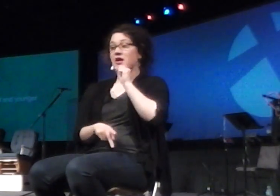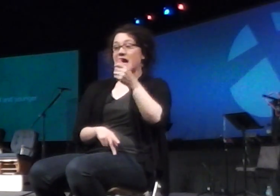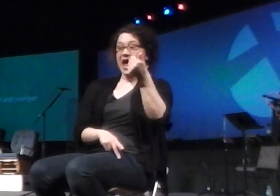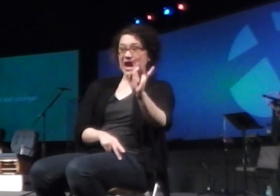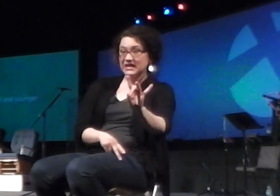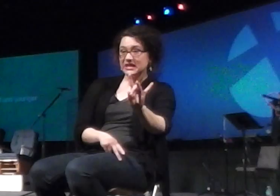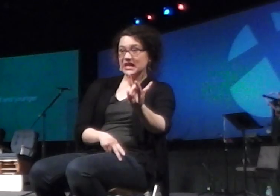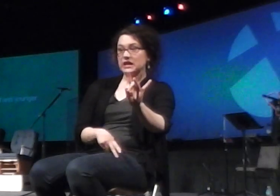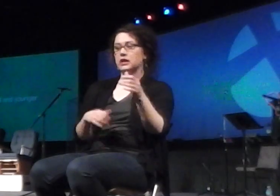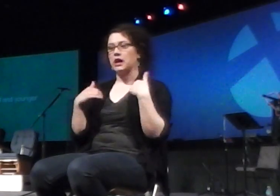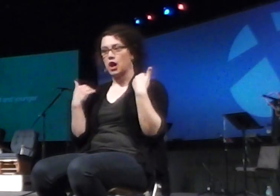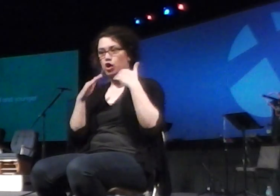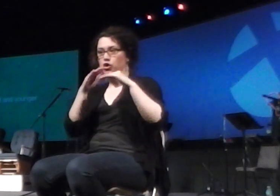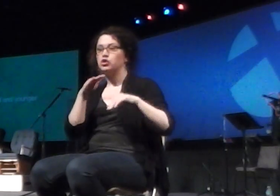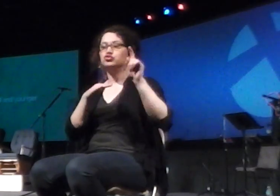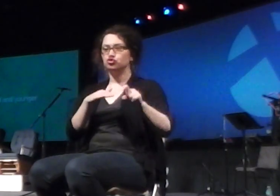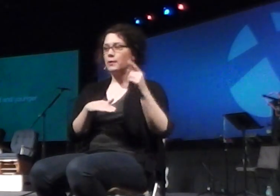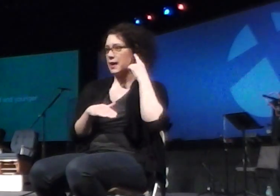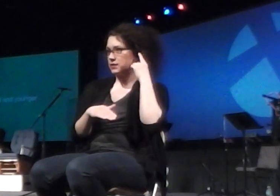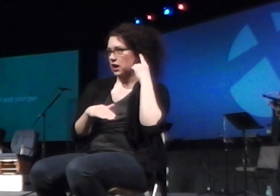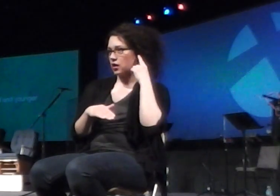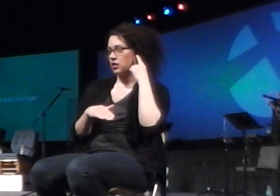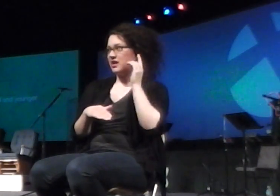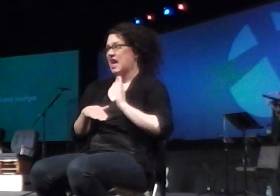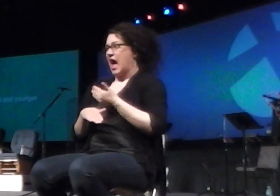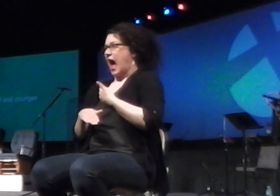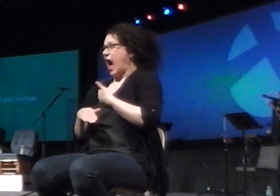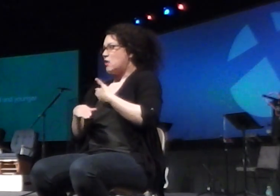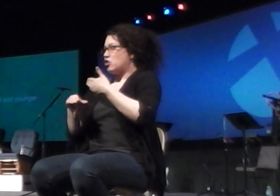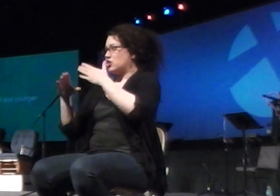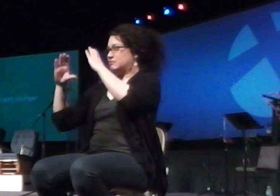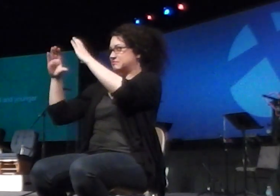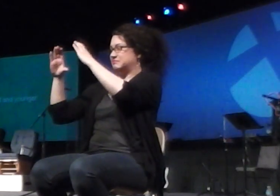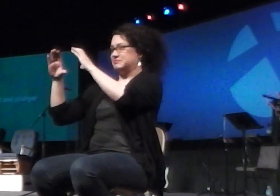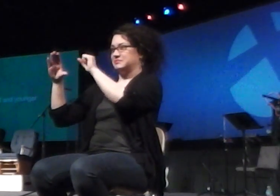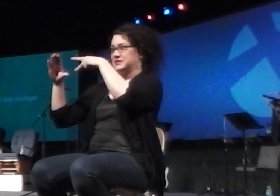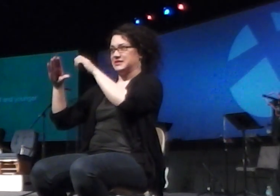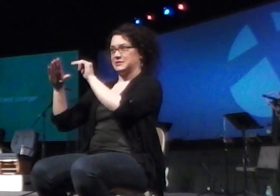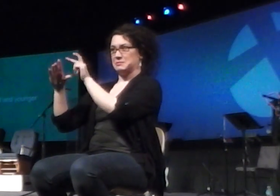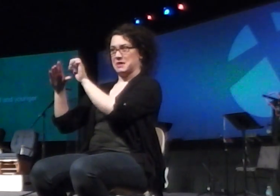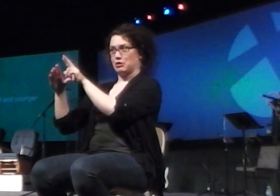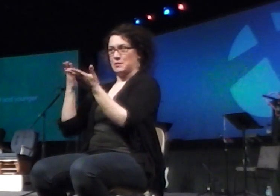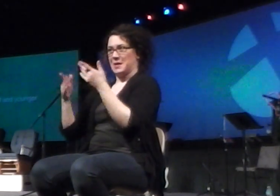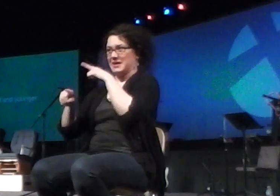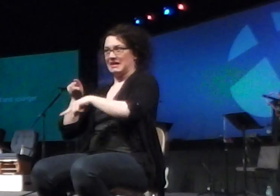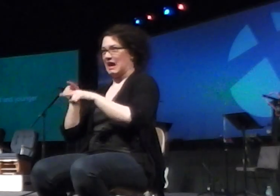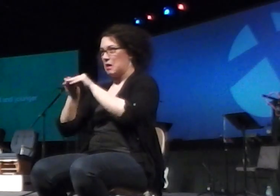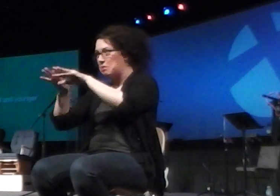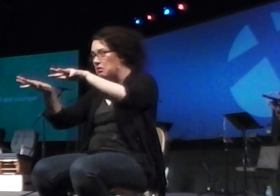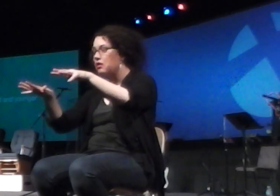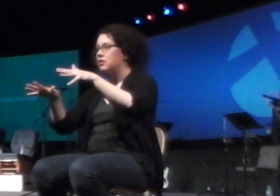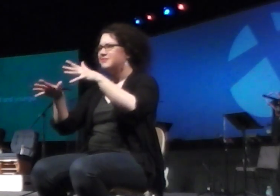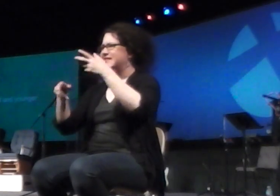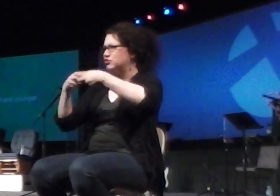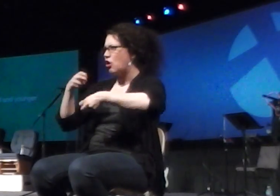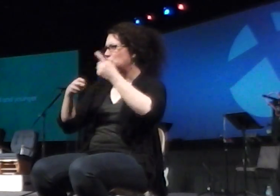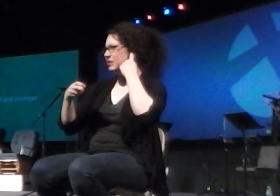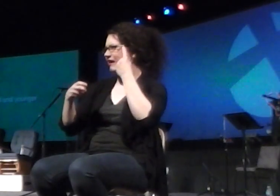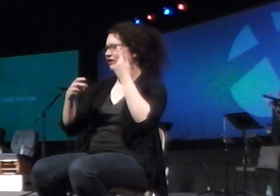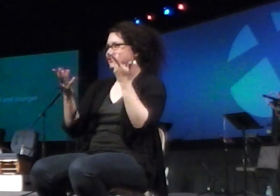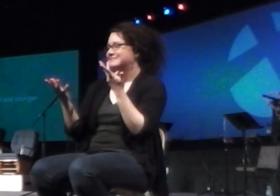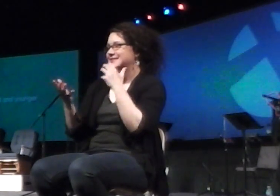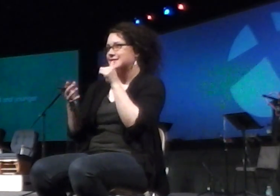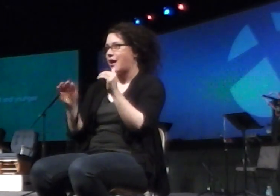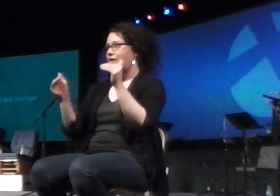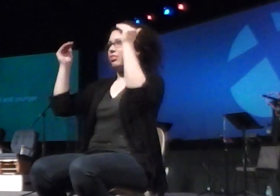younger should be able to hear. And we found out our speakers may not be able to project this sound. You should be able to hear it a little bit, but it's harder to hear because our speakers don't quite go